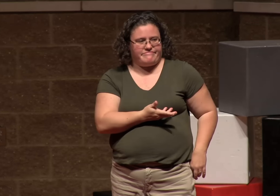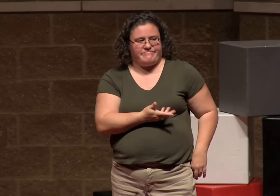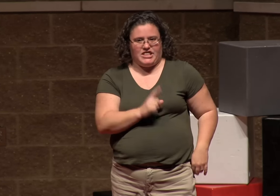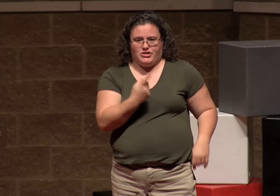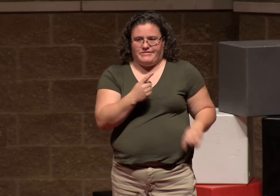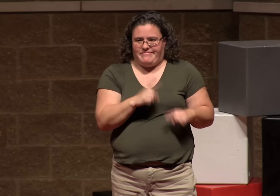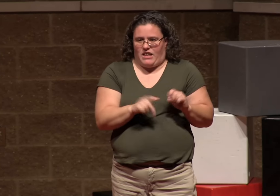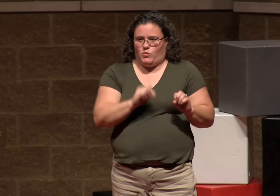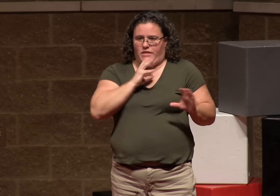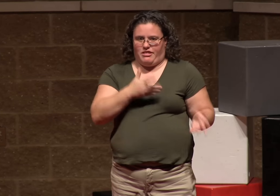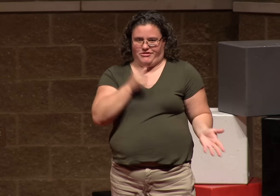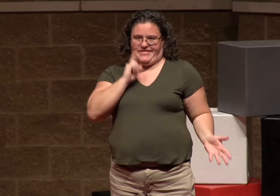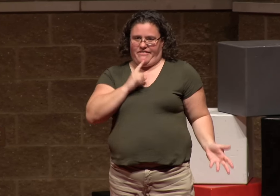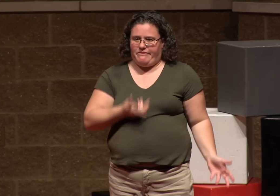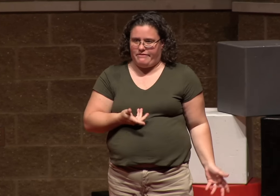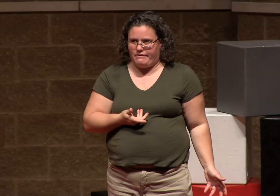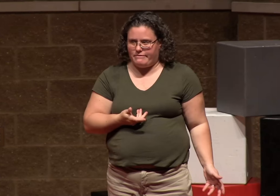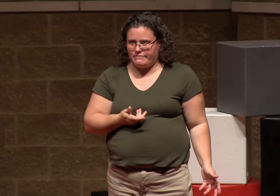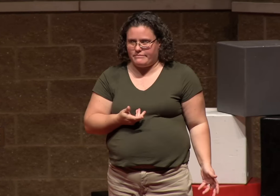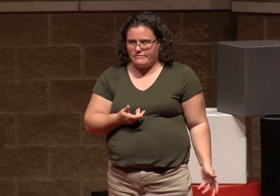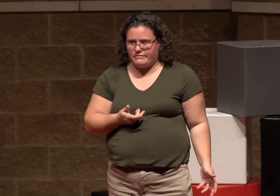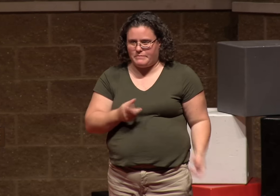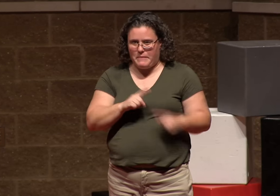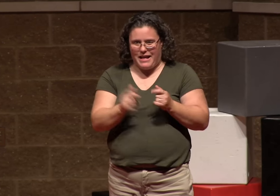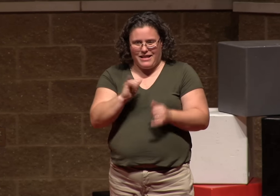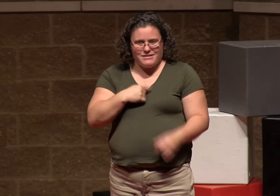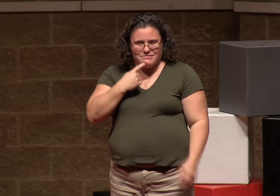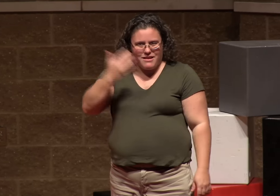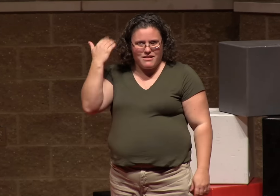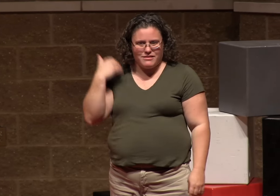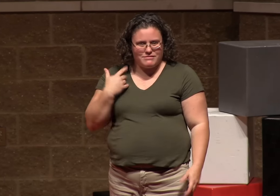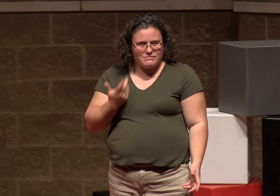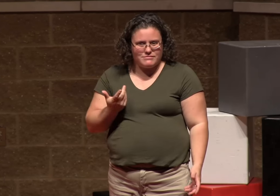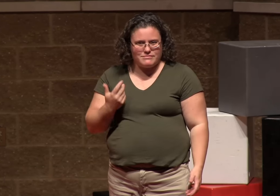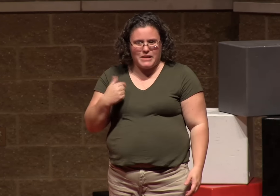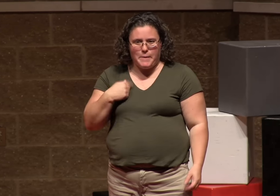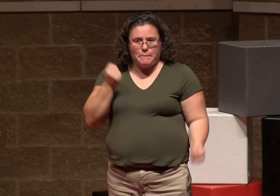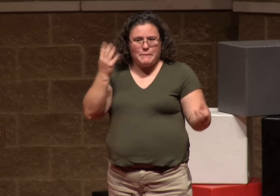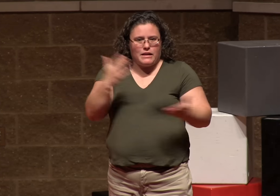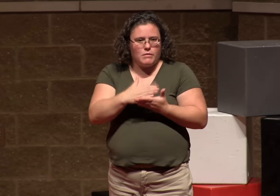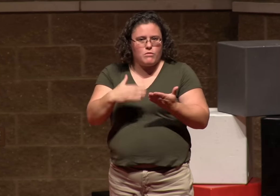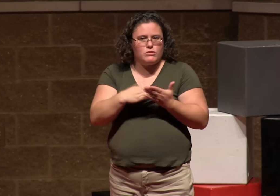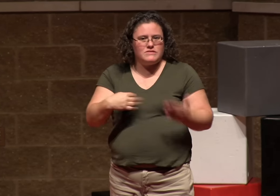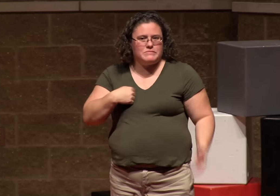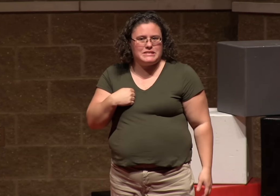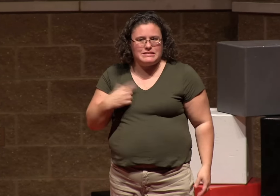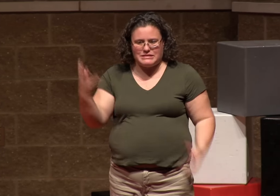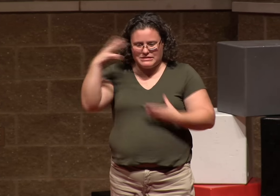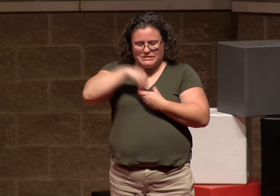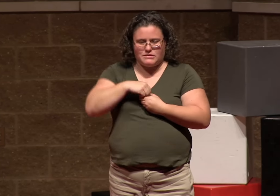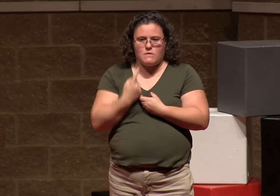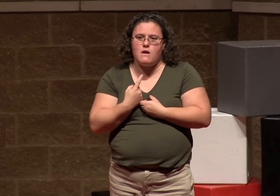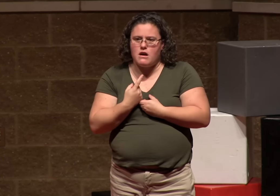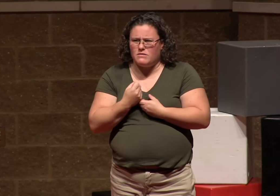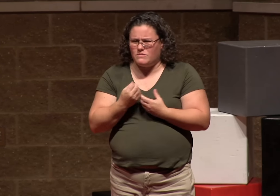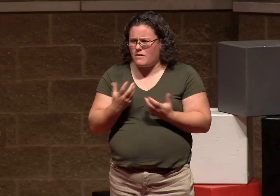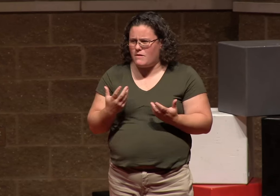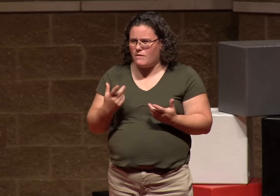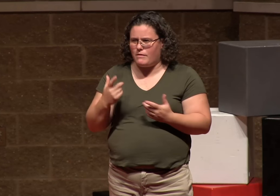the barrier of attitude of the deaf people just can't do things. I mean, all